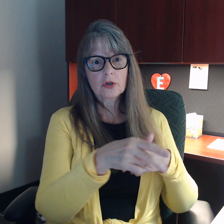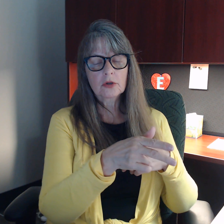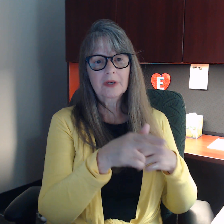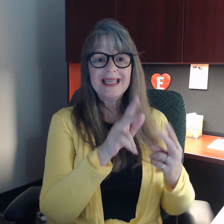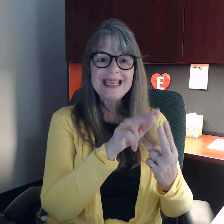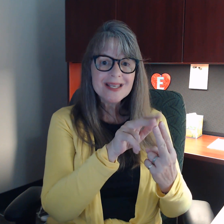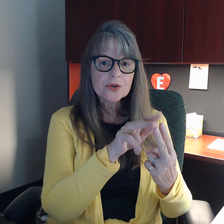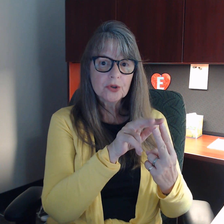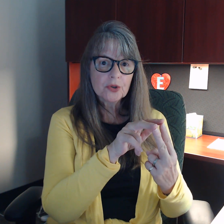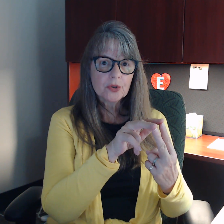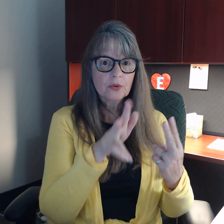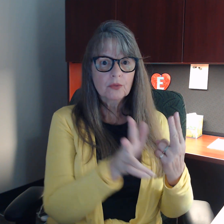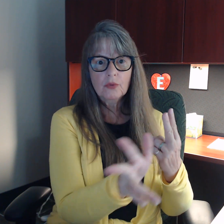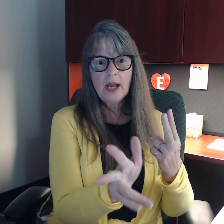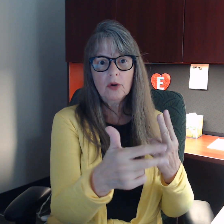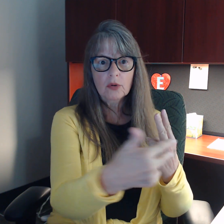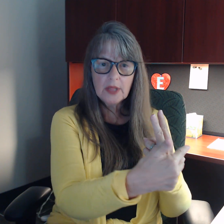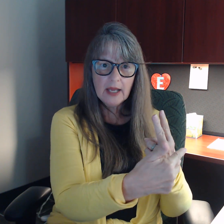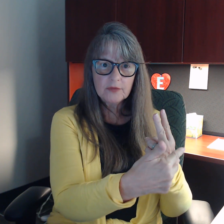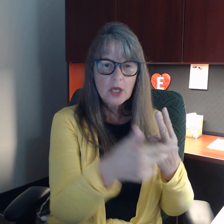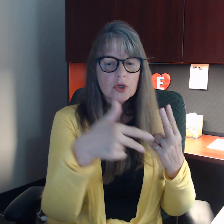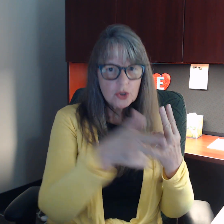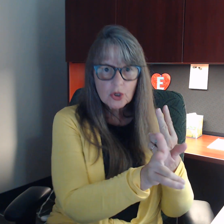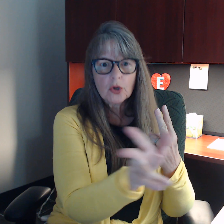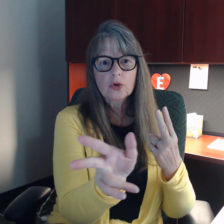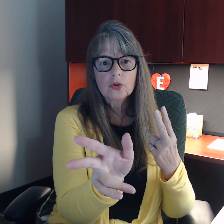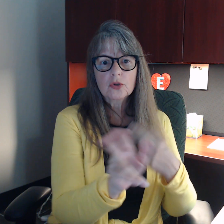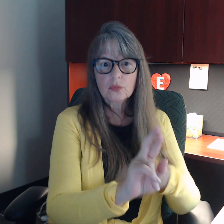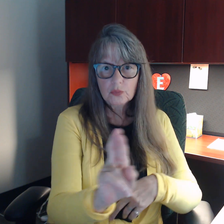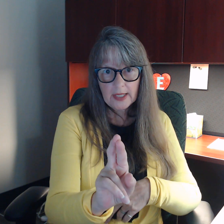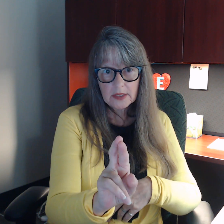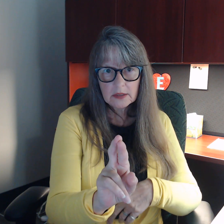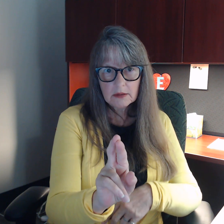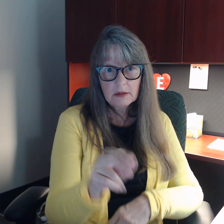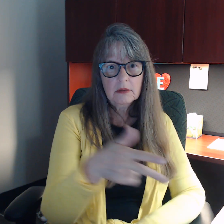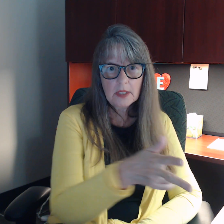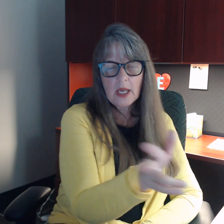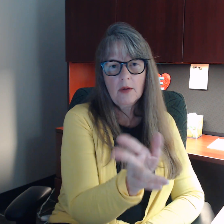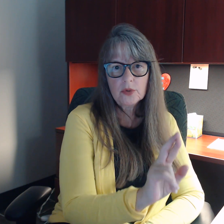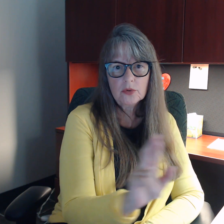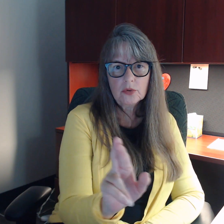turn either right or left, turn to the right. That's how I would do. Turn to the